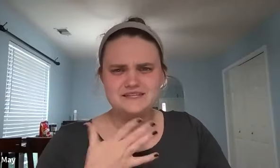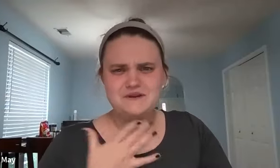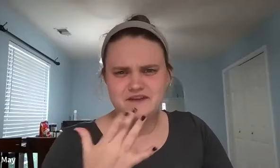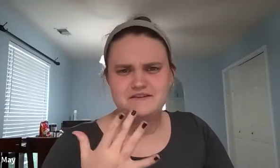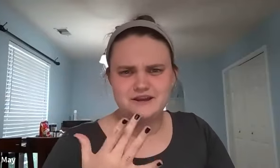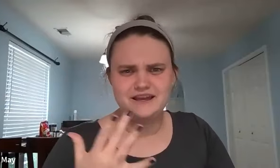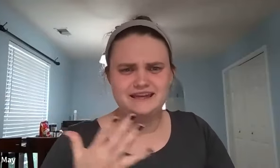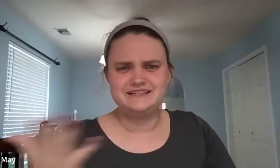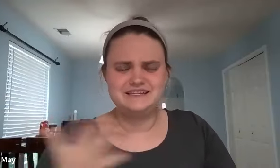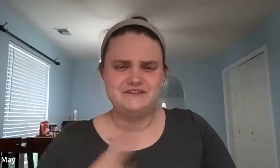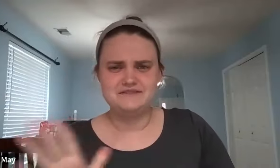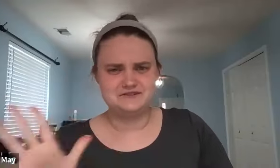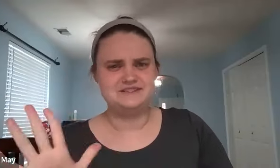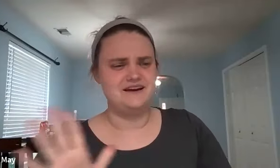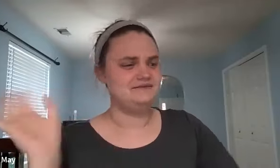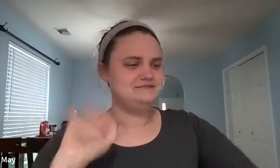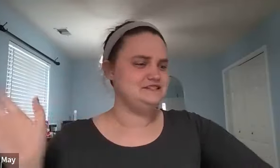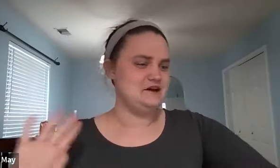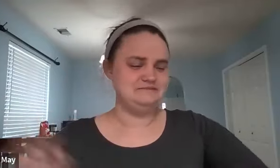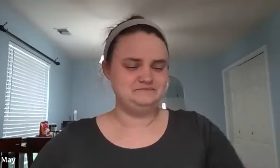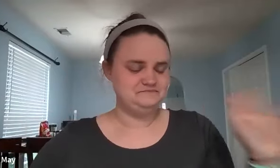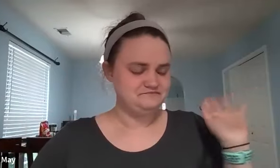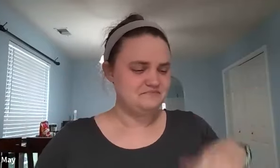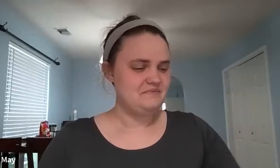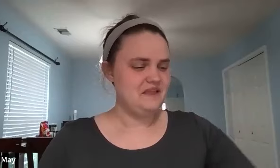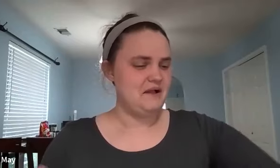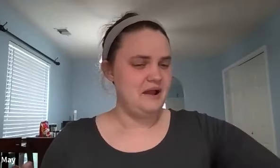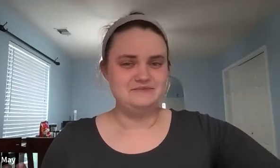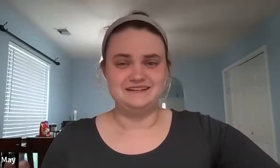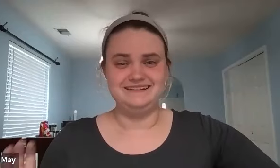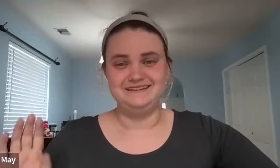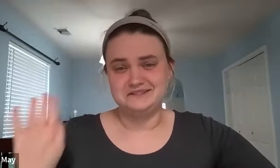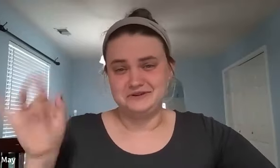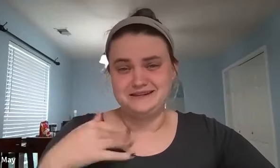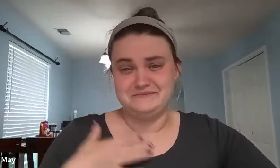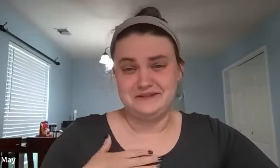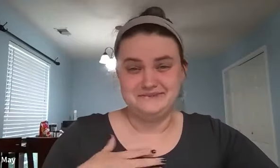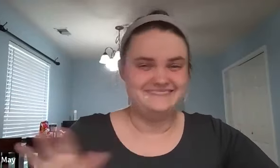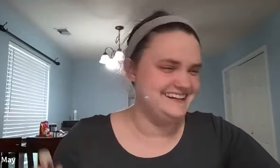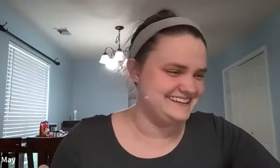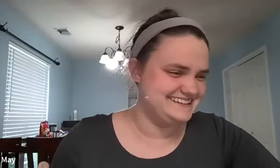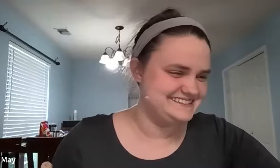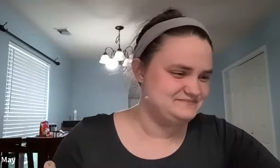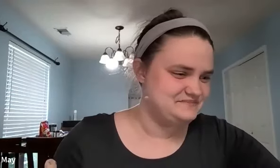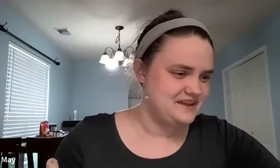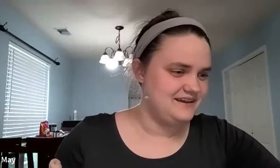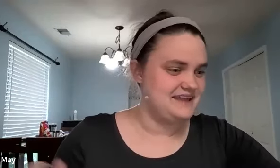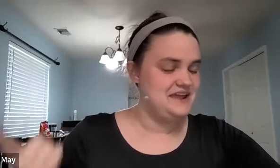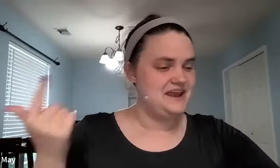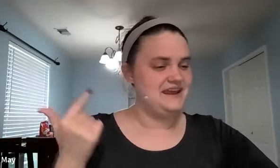my favorite, and it doesn't even have its own sign. So I'm just like, that's okay. It doesn't bother me. Okay, now